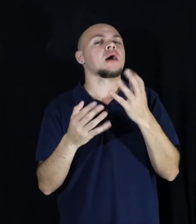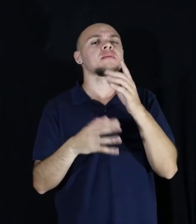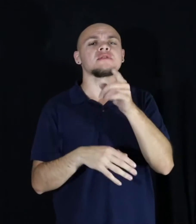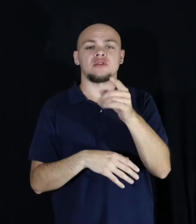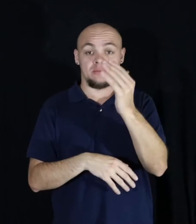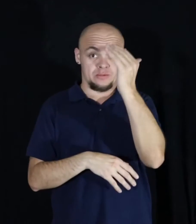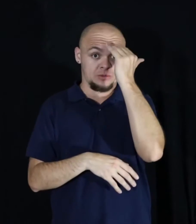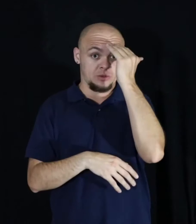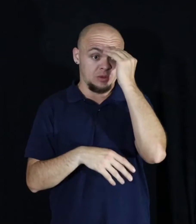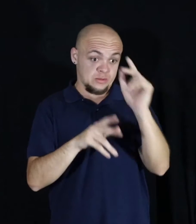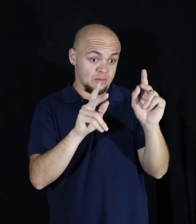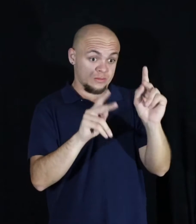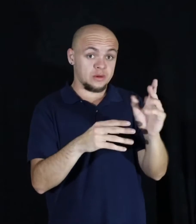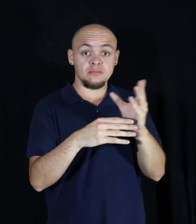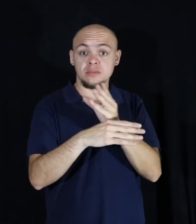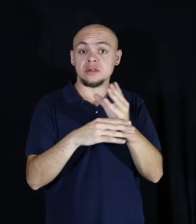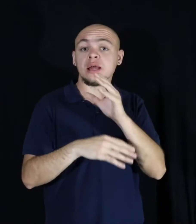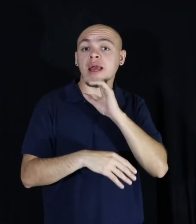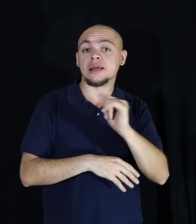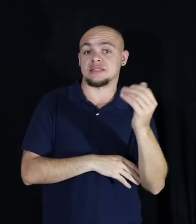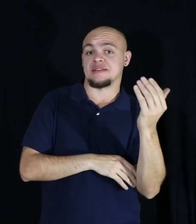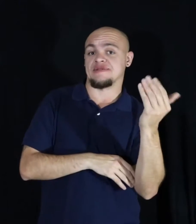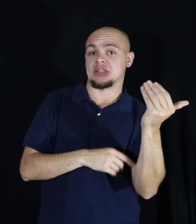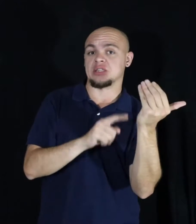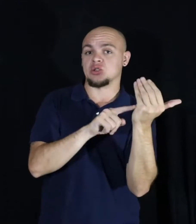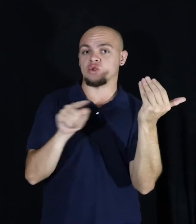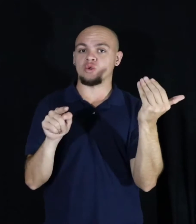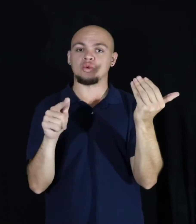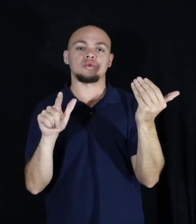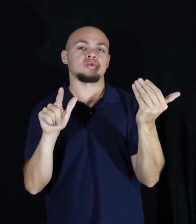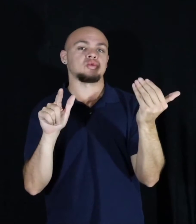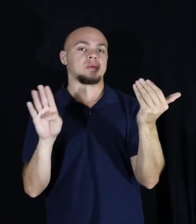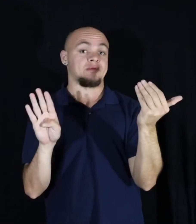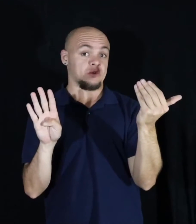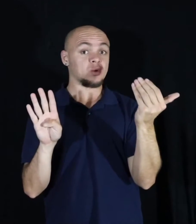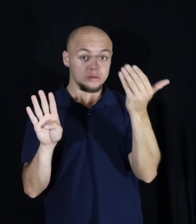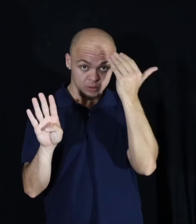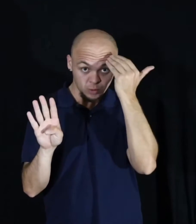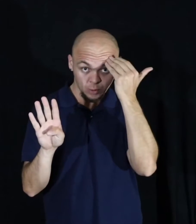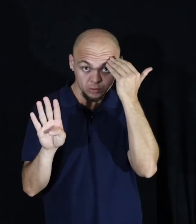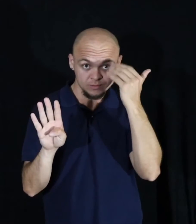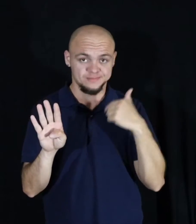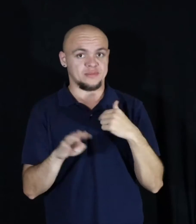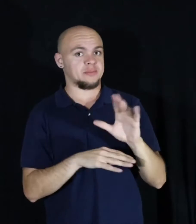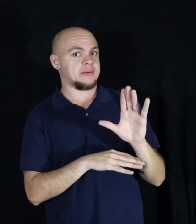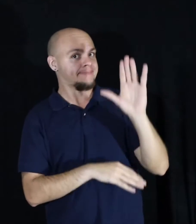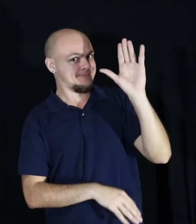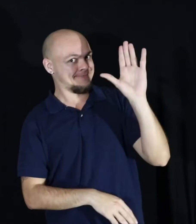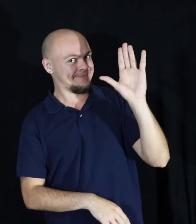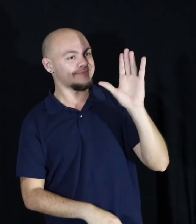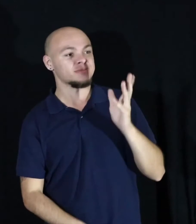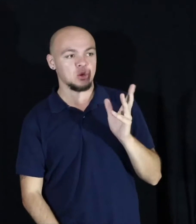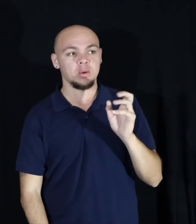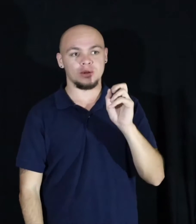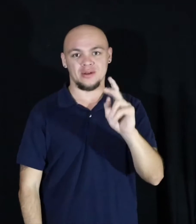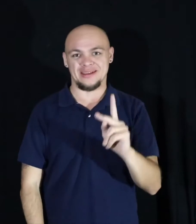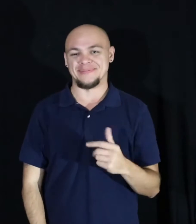know somebody who's between the ages of 15 and 24? I won't raise my hand too high, I'm sweating. Okay.